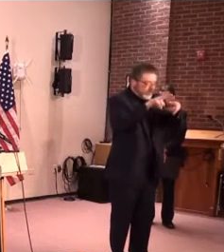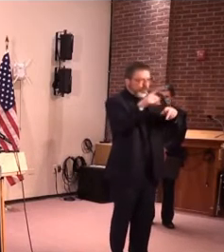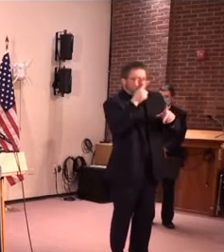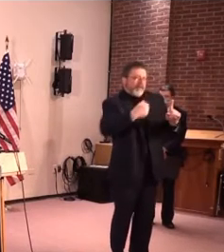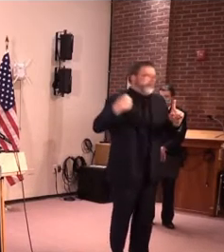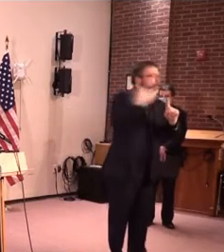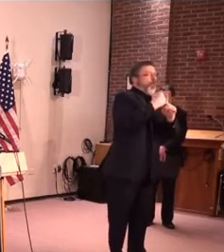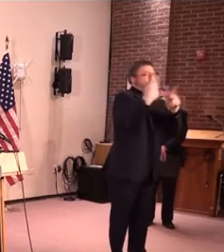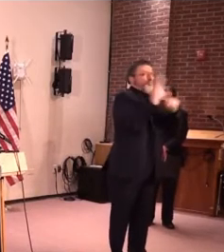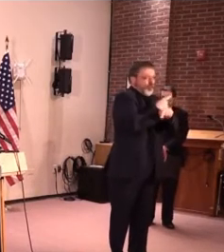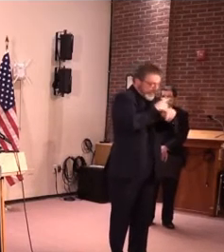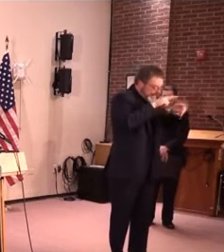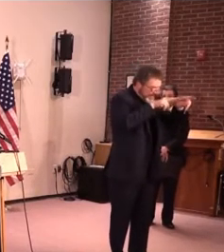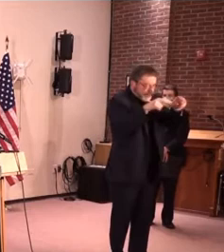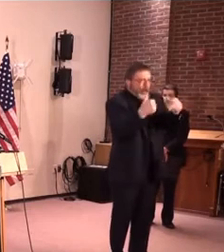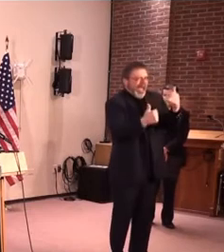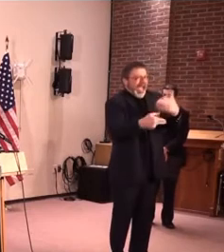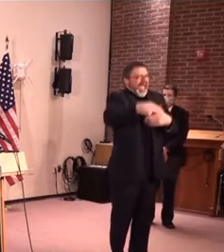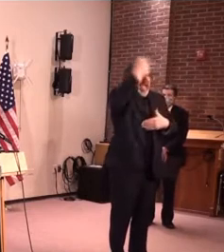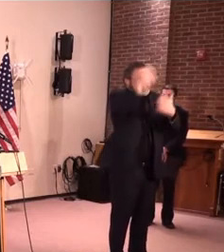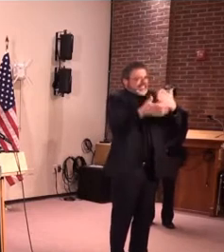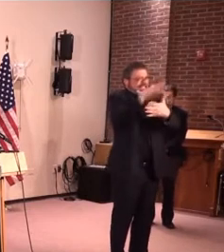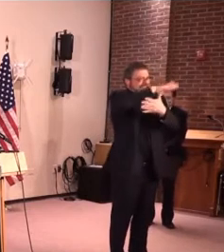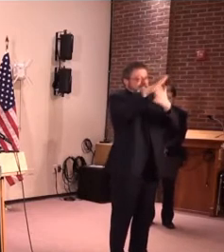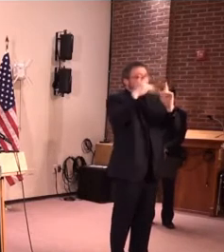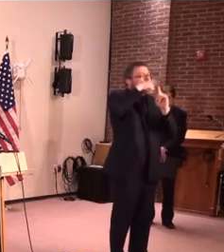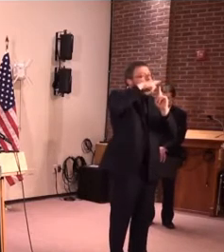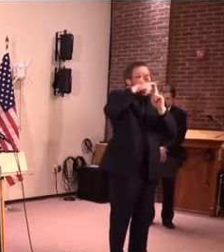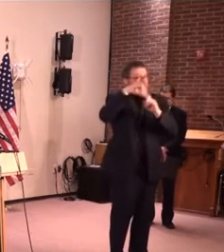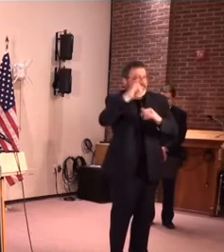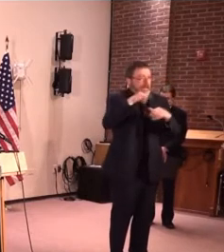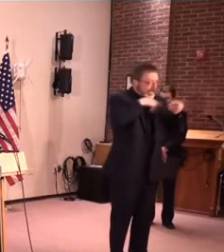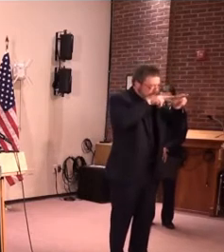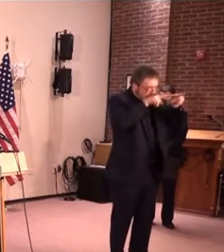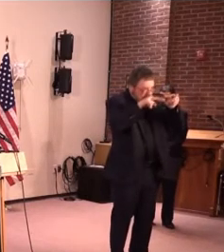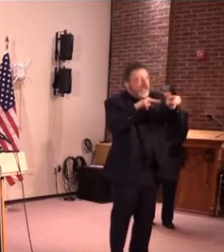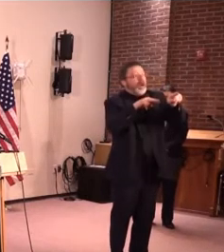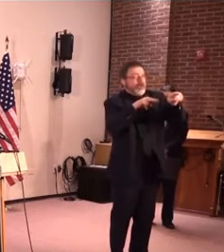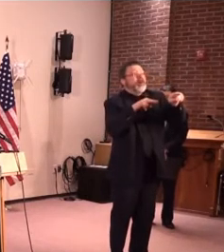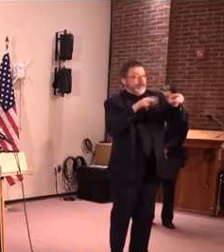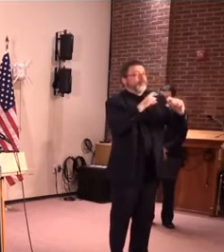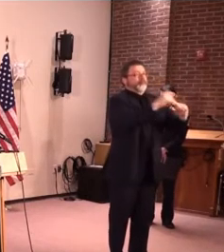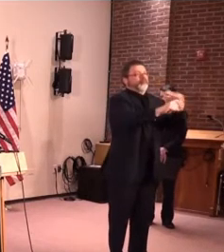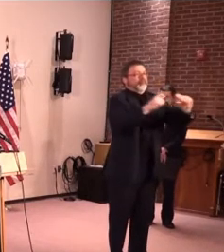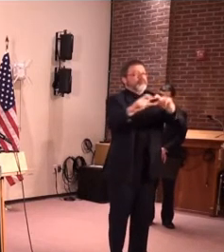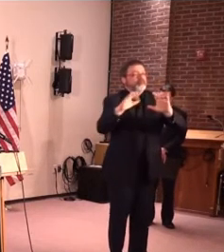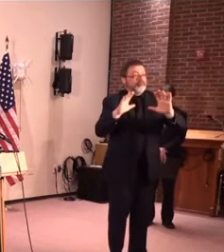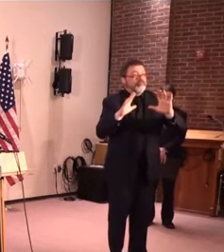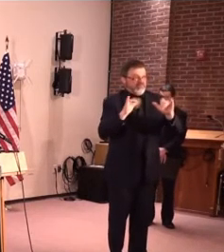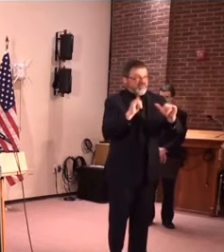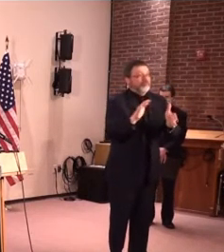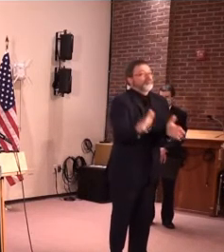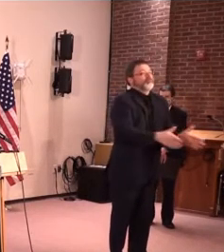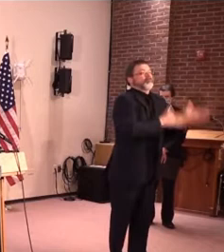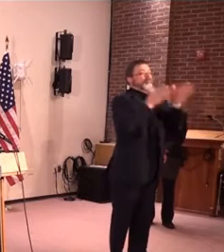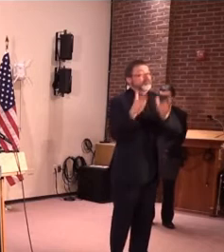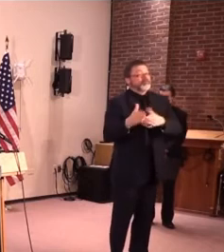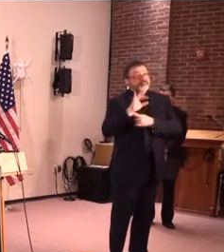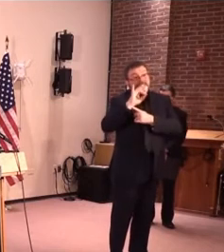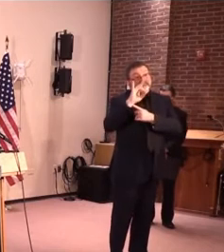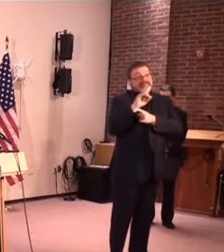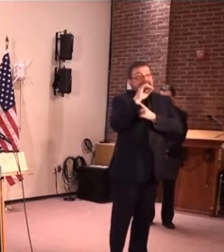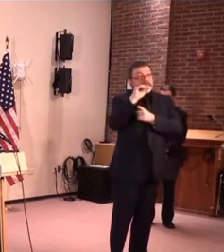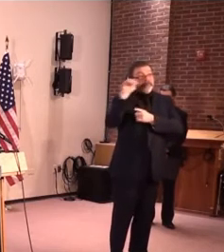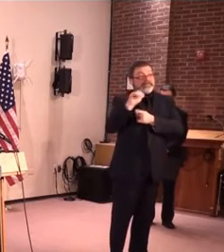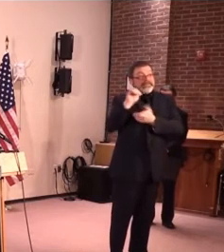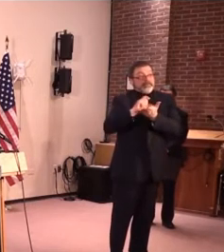addition, $80 million will be used to create what we are calling the Vermont Economic Injury and Disaster Grants and